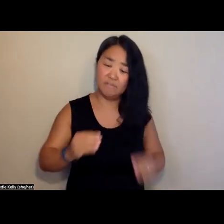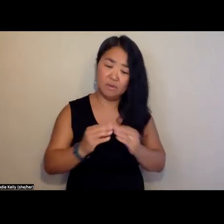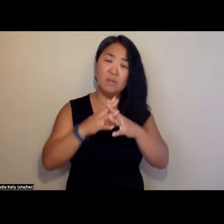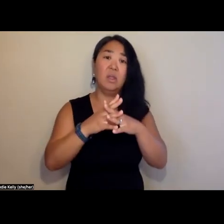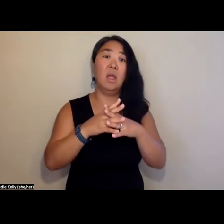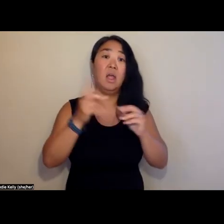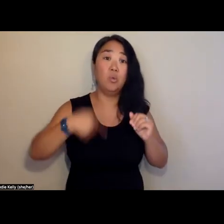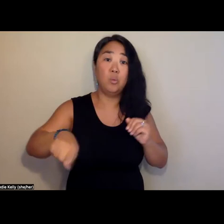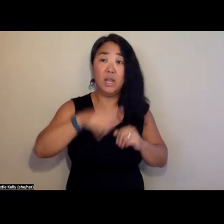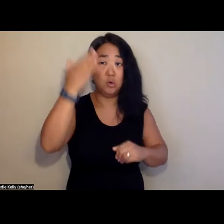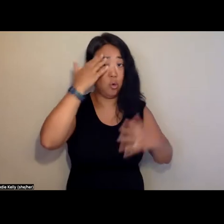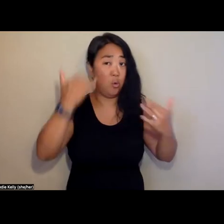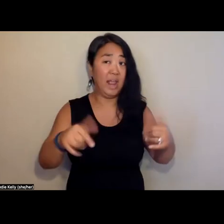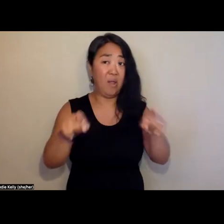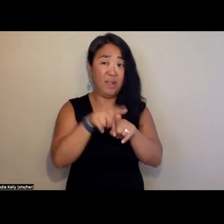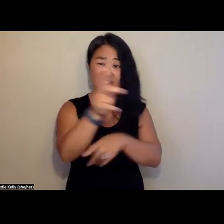now.